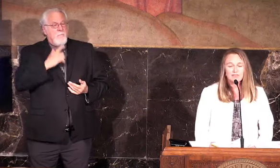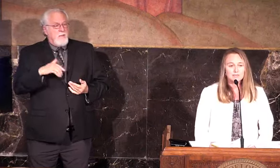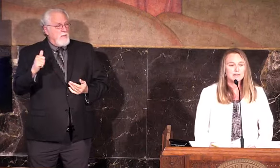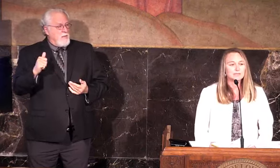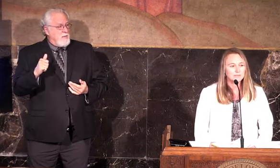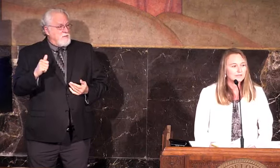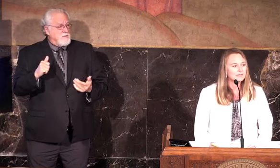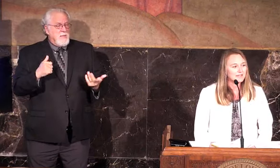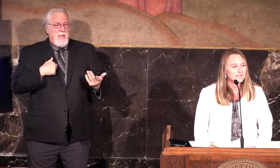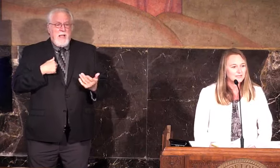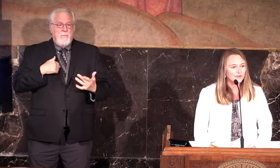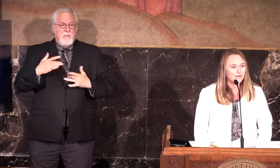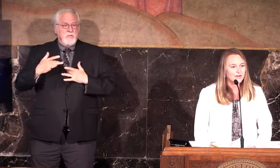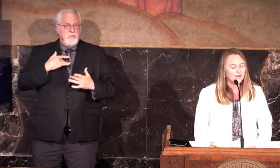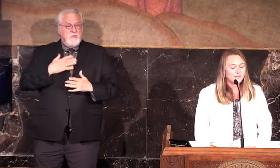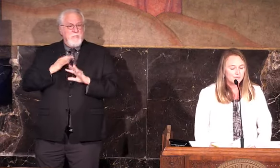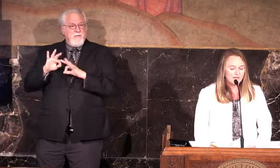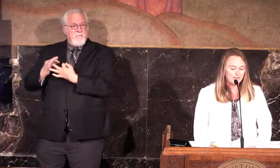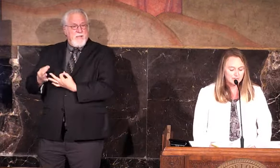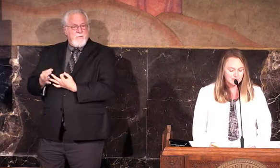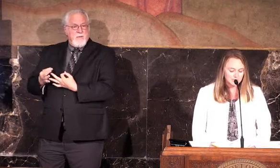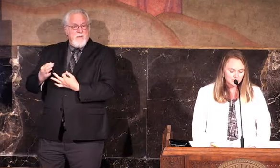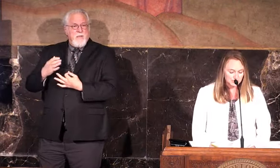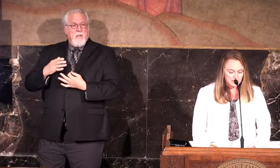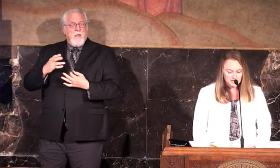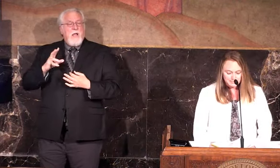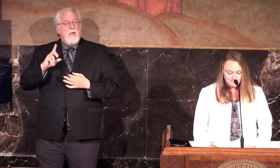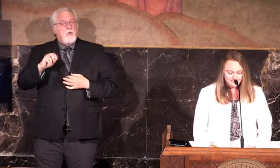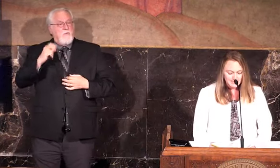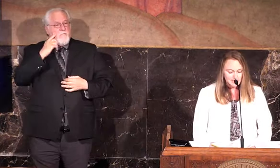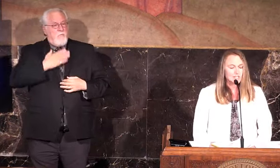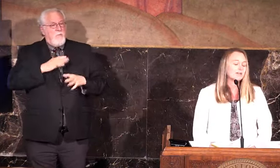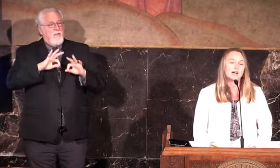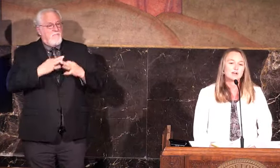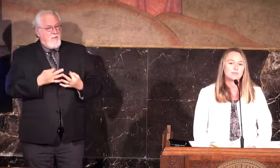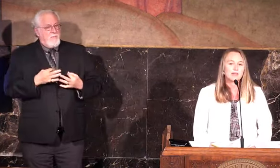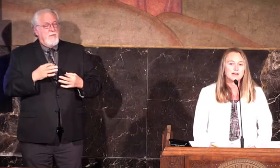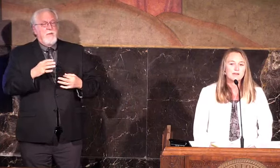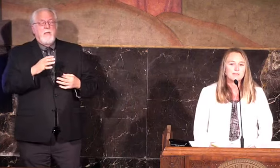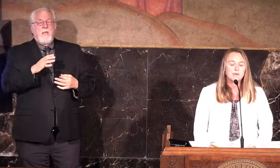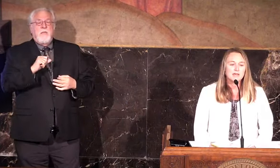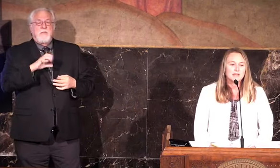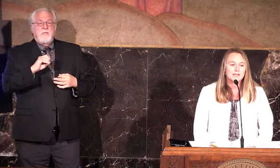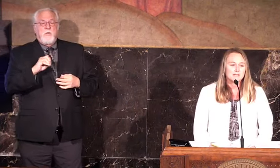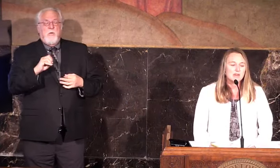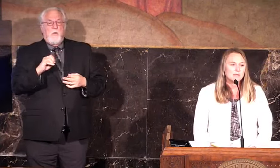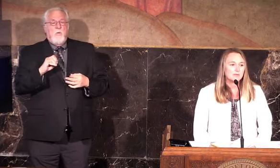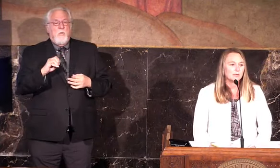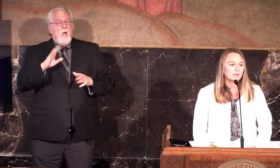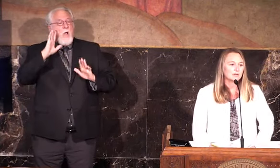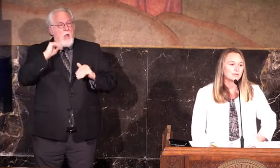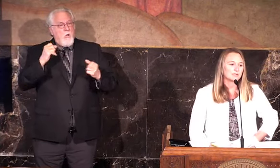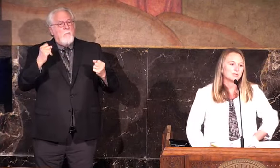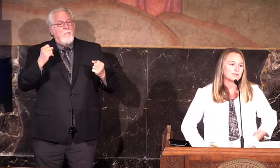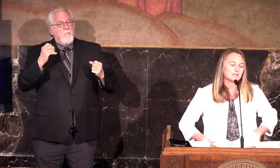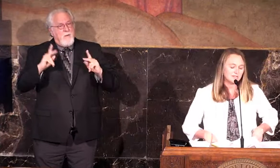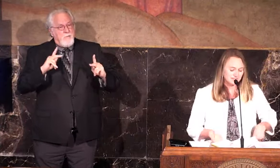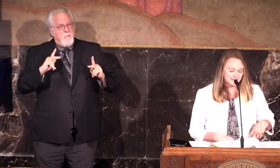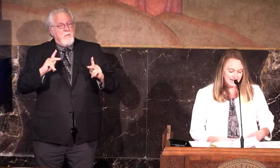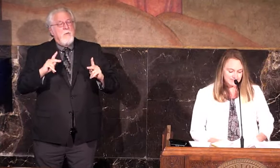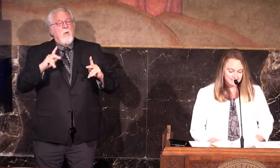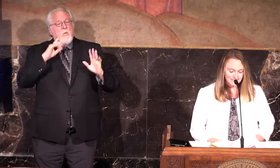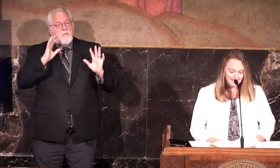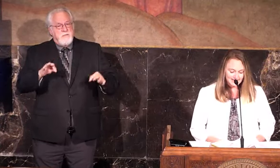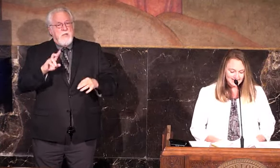did it for my family, really. I did it for my family, my children, and my husband. And so I hope that that many people will choose to do